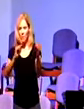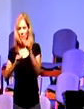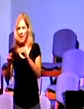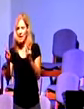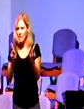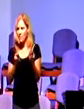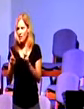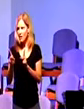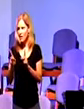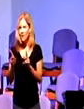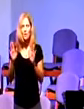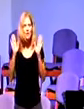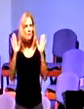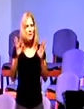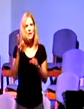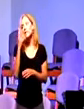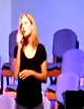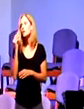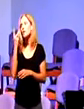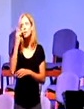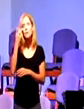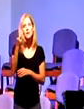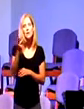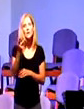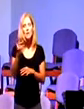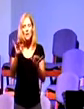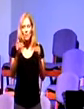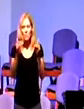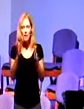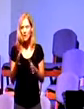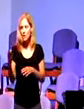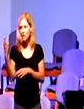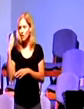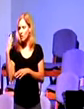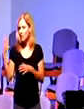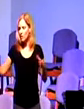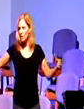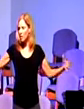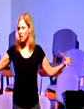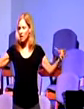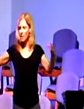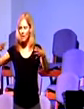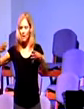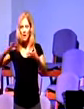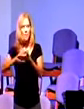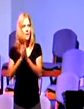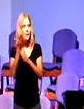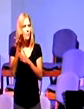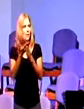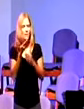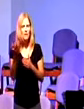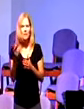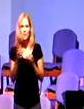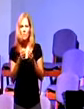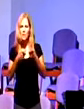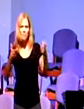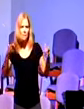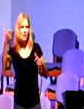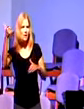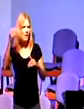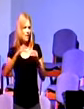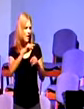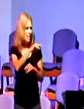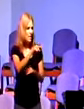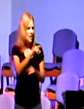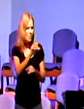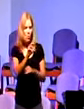that was such an amazing experience to see the players and the coaches just come together and become part of something that is so much bigger than them